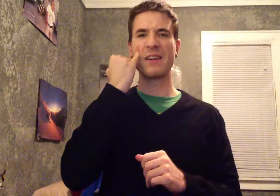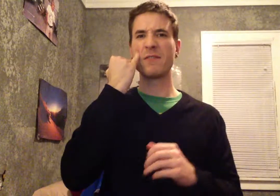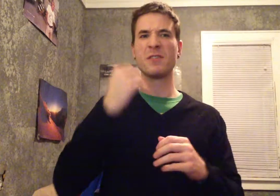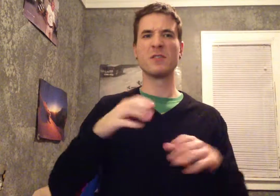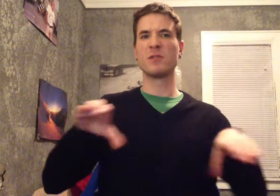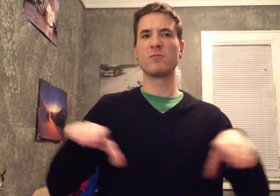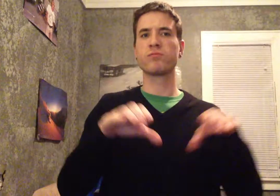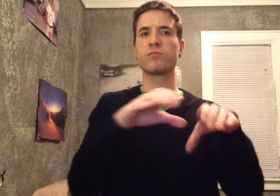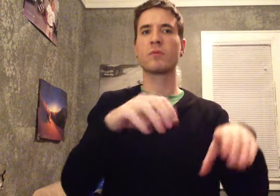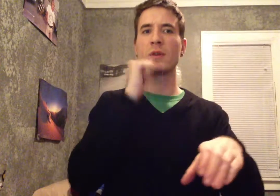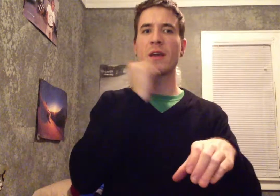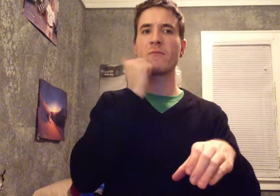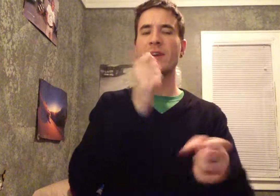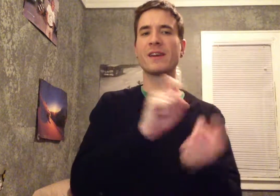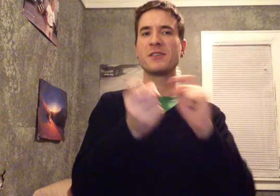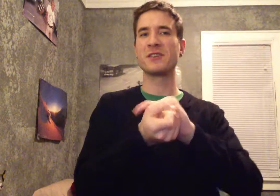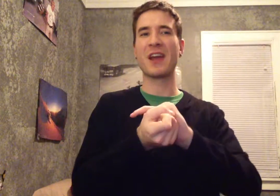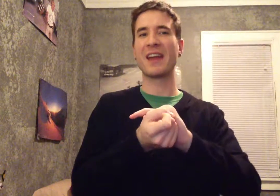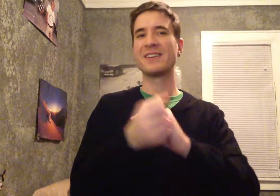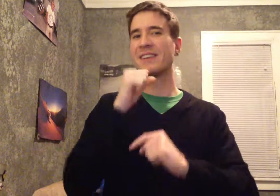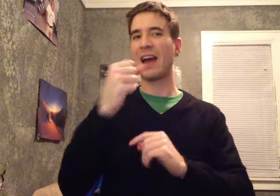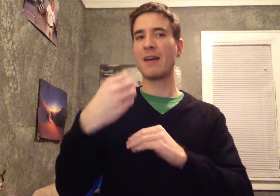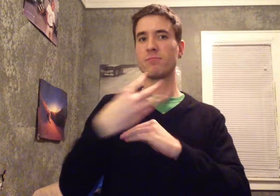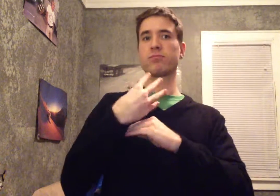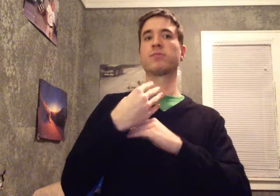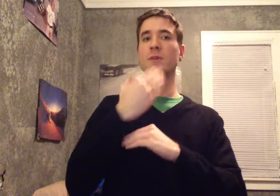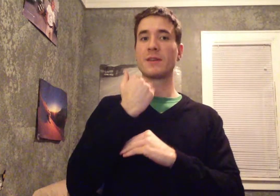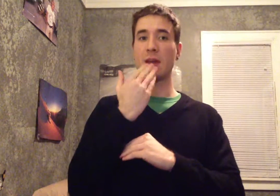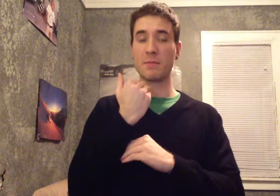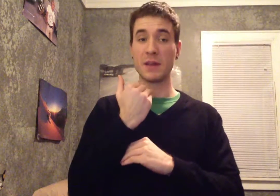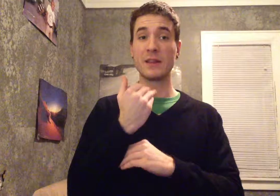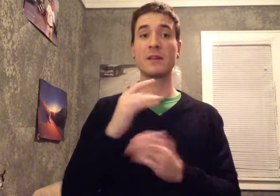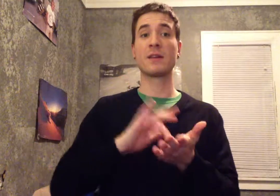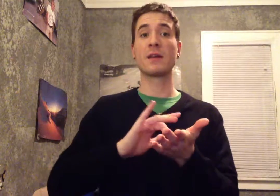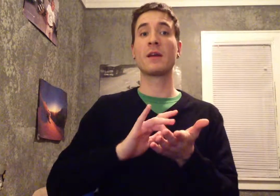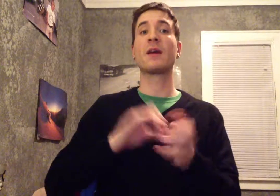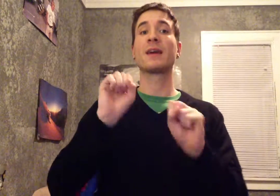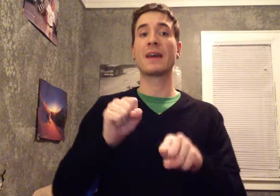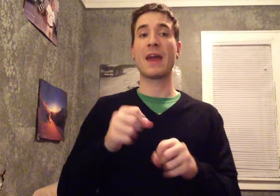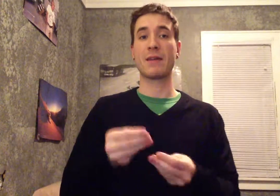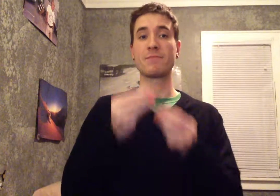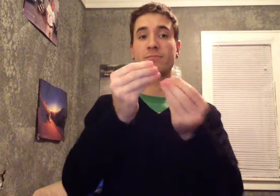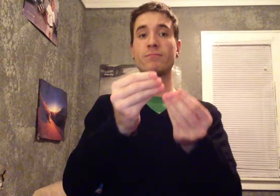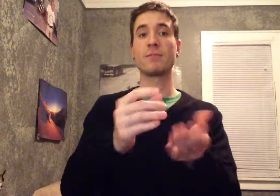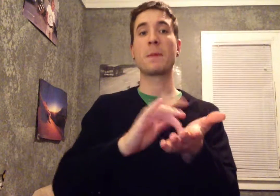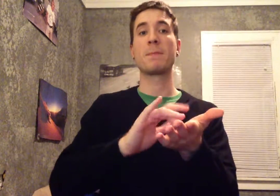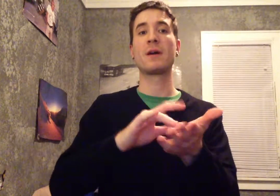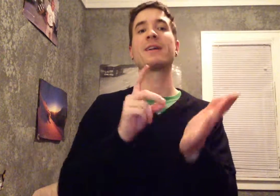oral diabetes drugs today. 7 different classes of drugs lower blood glucose, and each one works in a